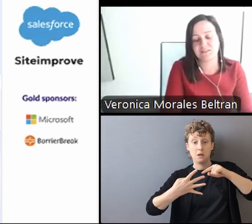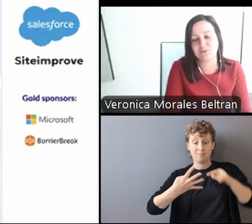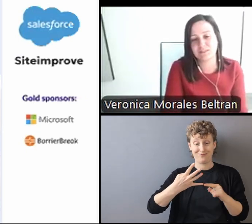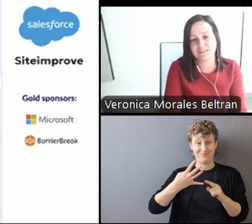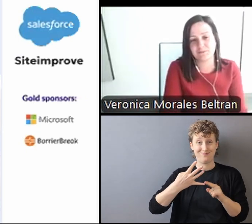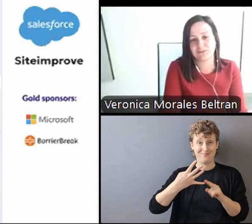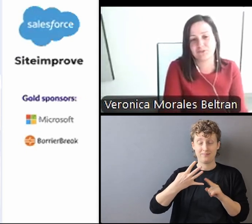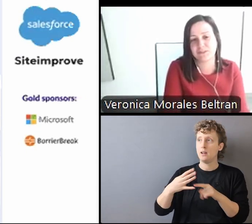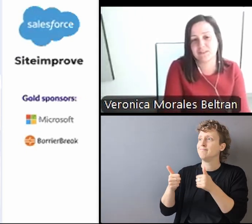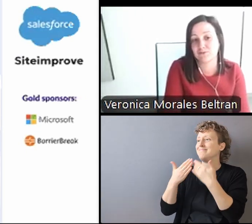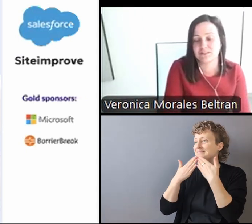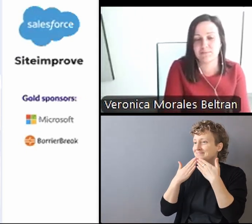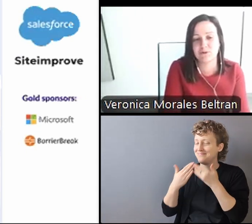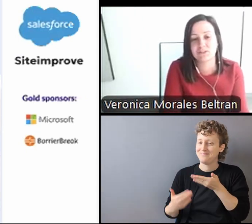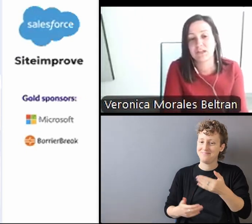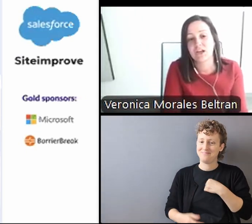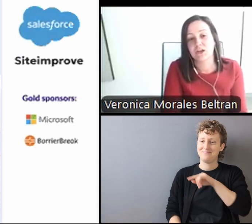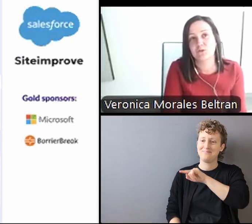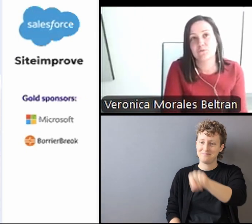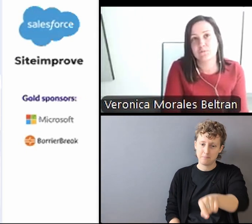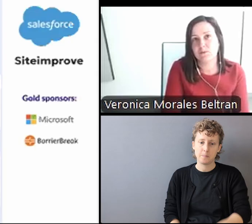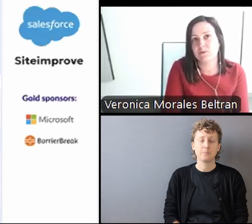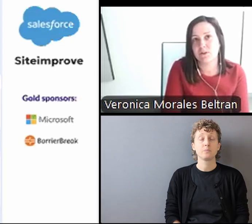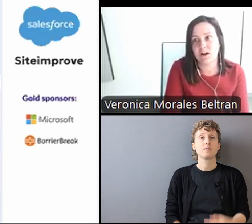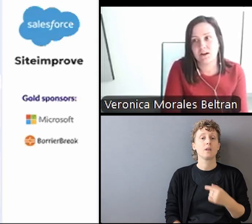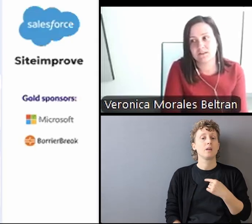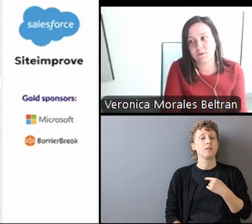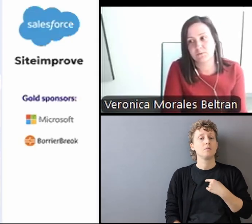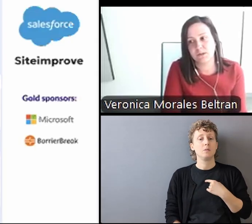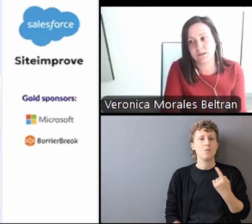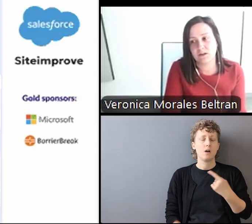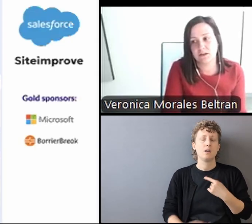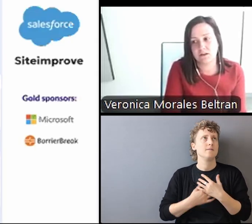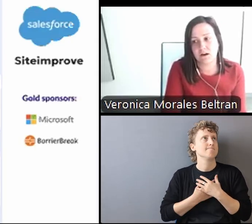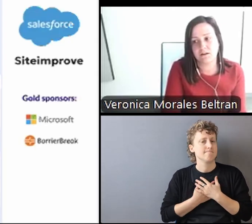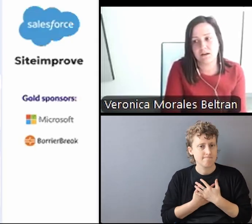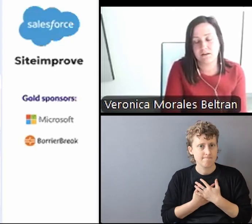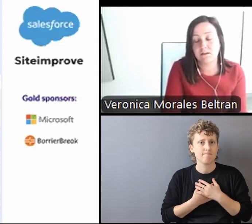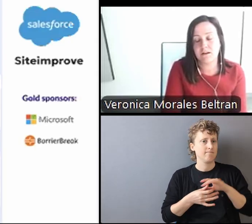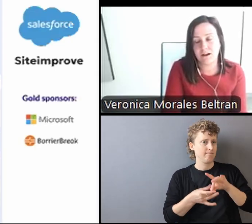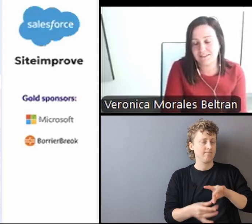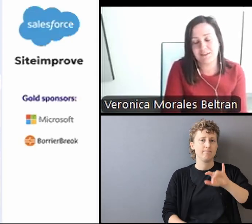having me here today. It's a pleasure to be here to share some knowledge. So for me, one of the highlights about being an